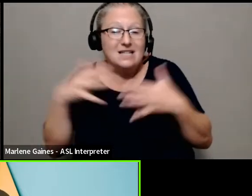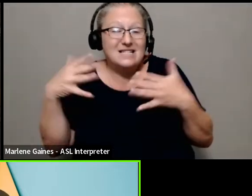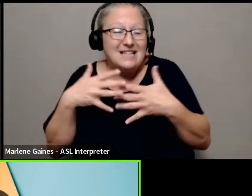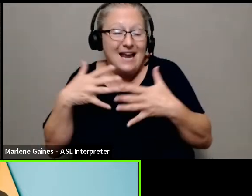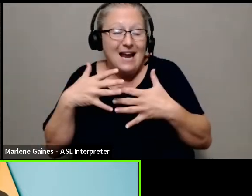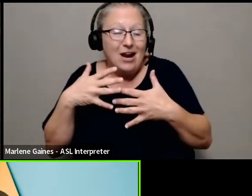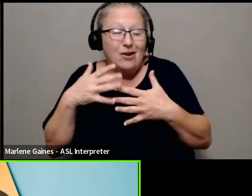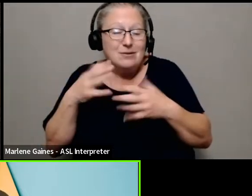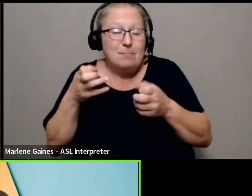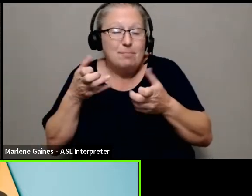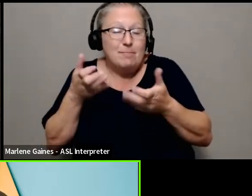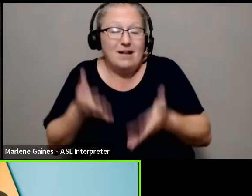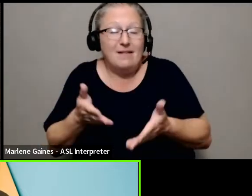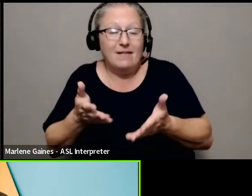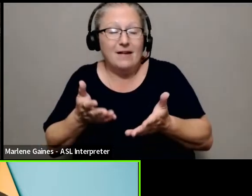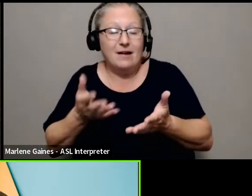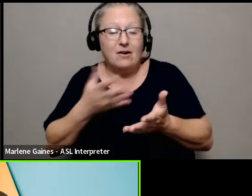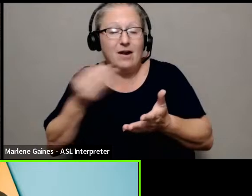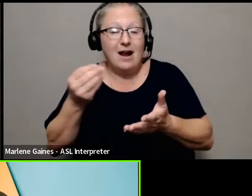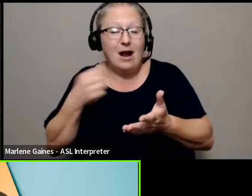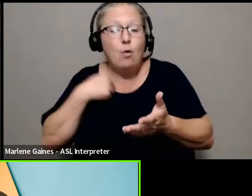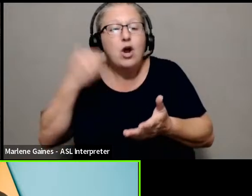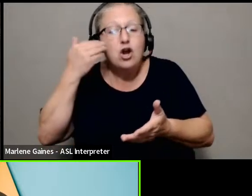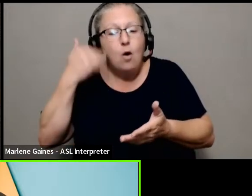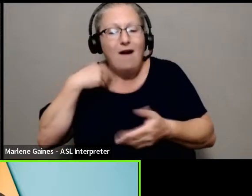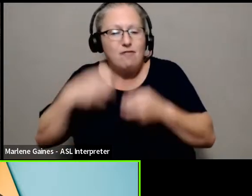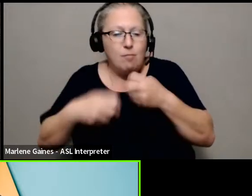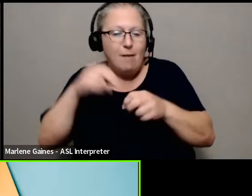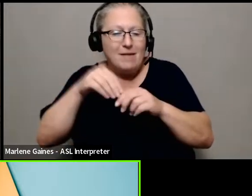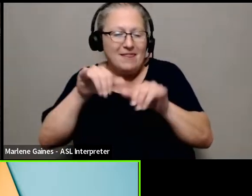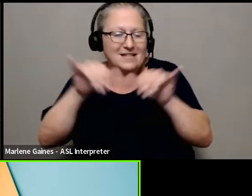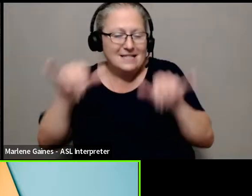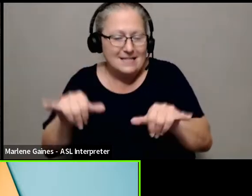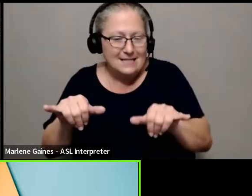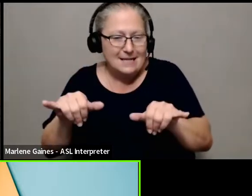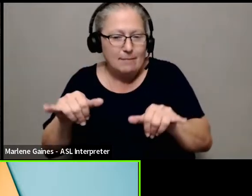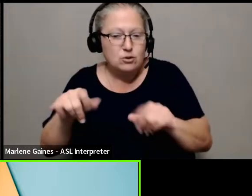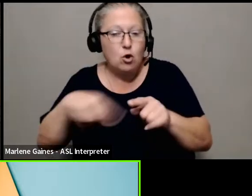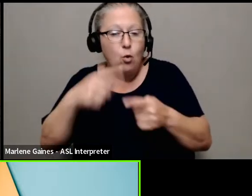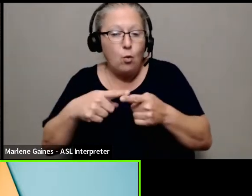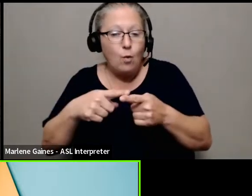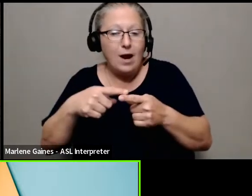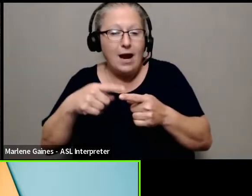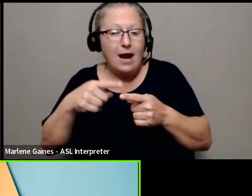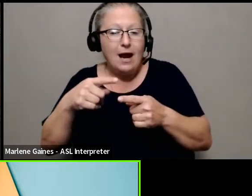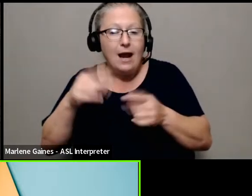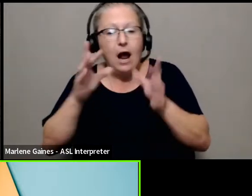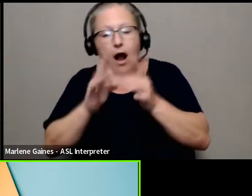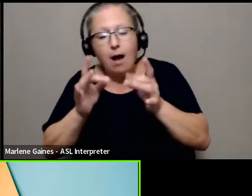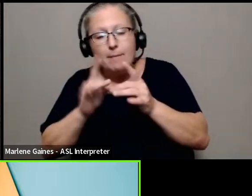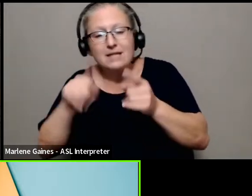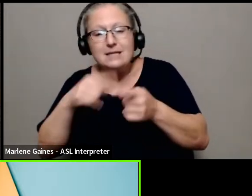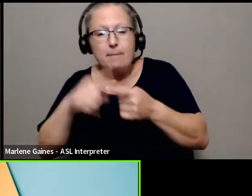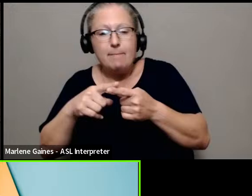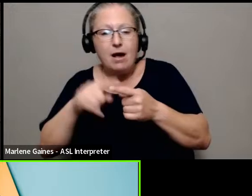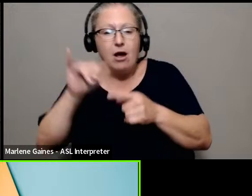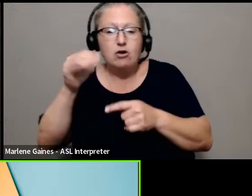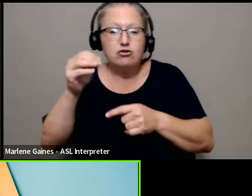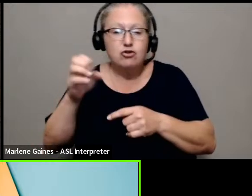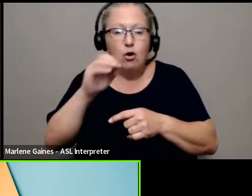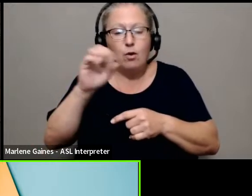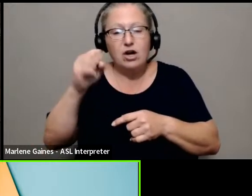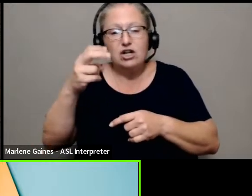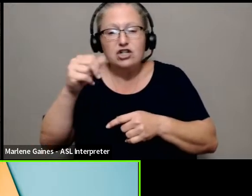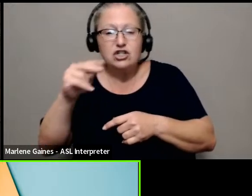to exist. And so we know that there's problems in the system. And so when there's commentaries about Joe and Shane